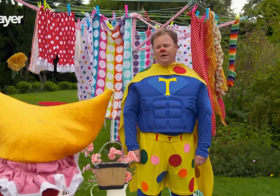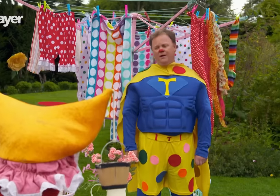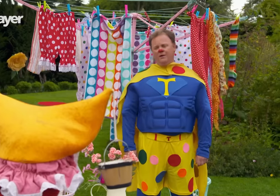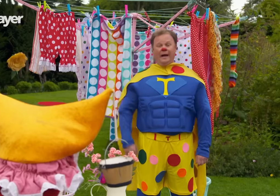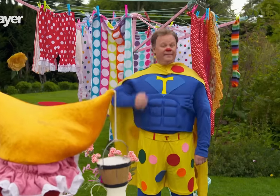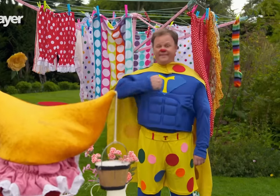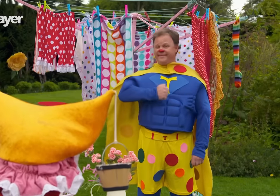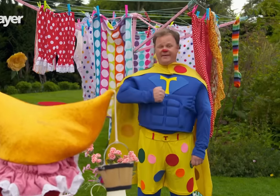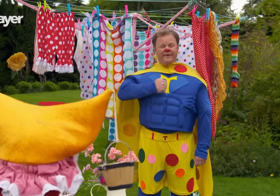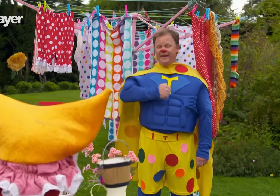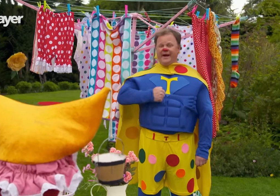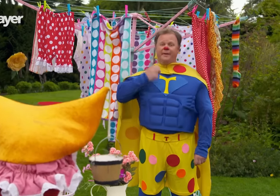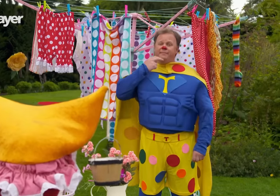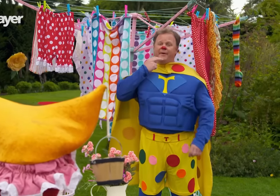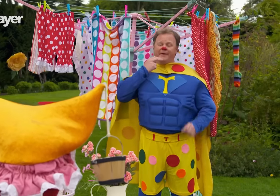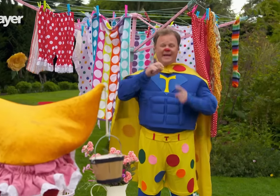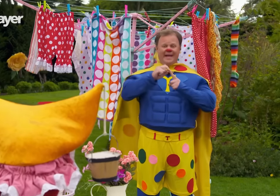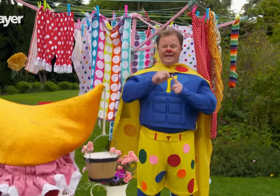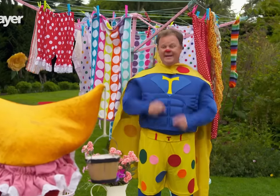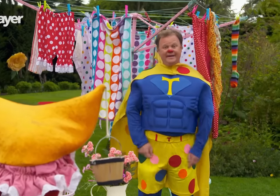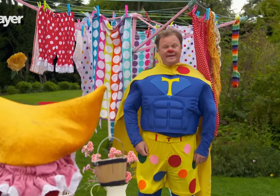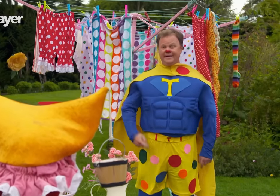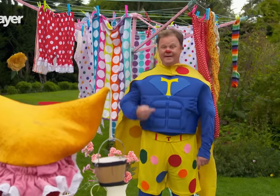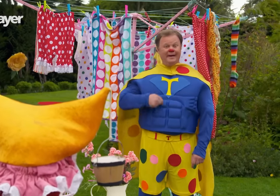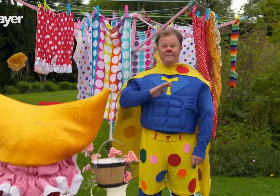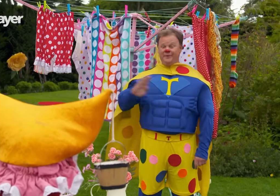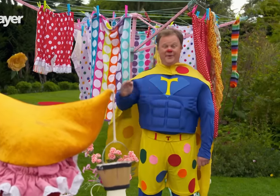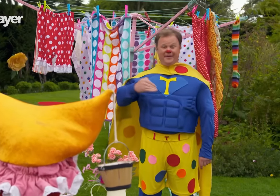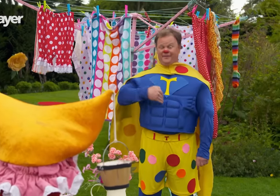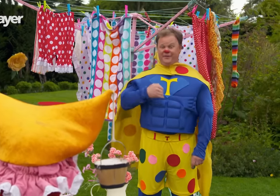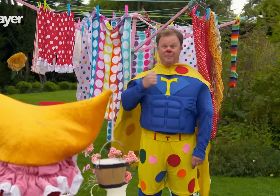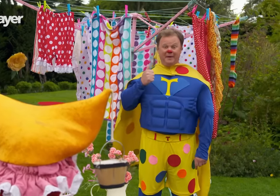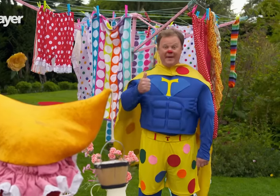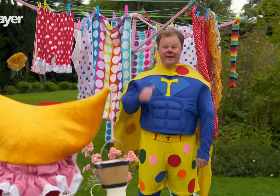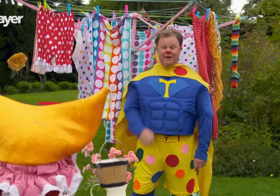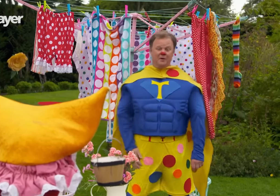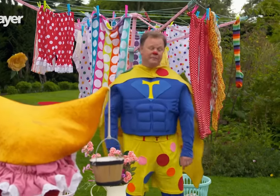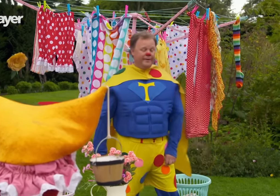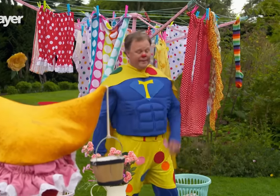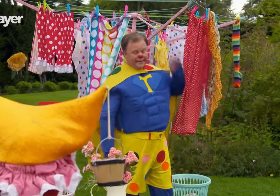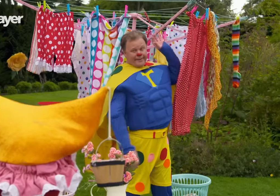Oh, I'm sorry, Aunt Polly. I'm not a superhero.